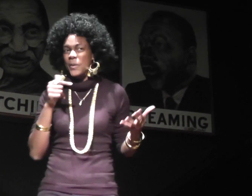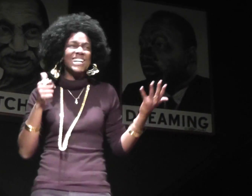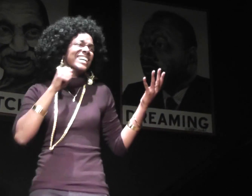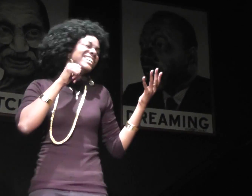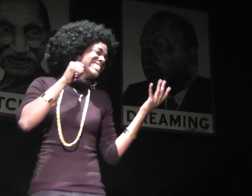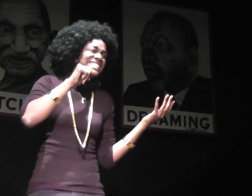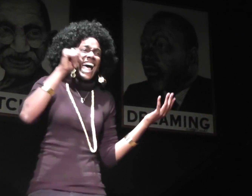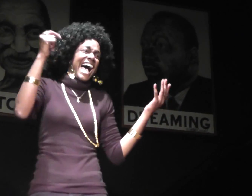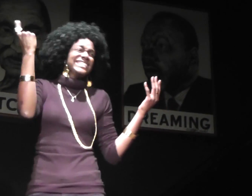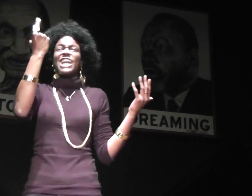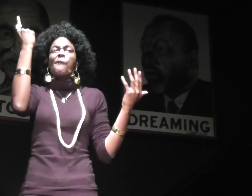time.